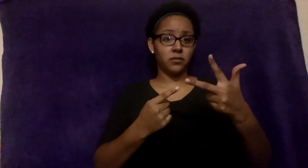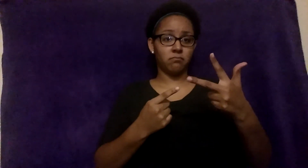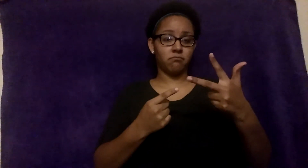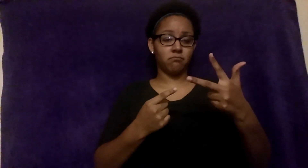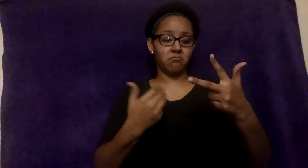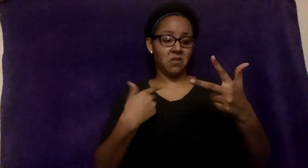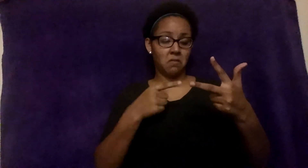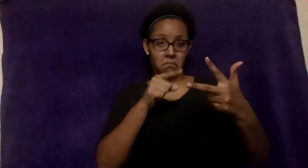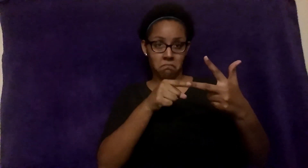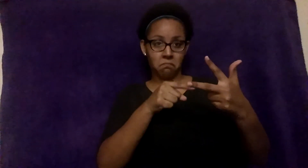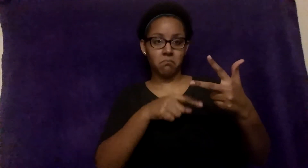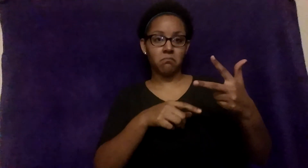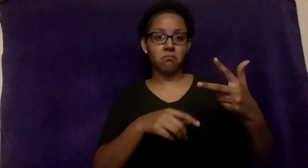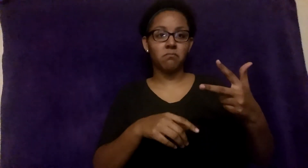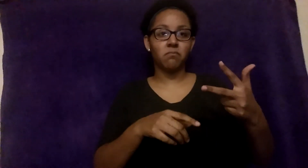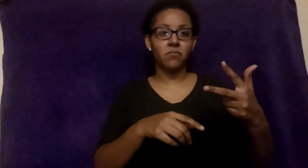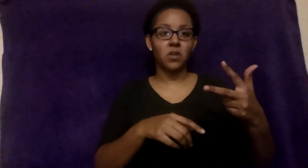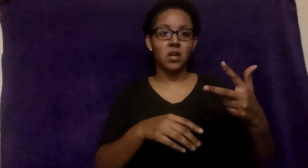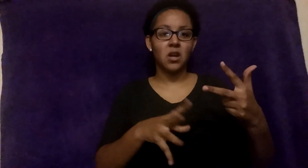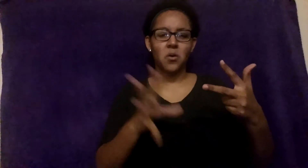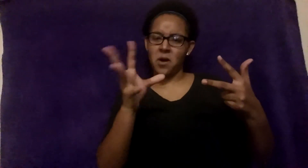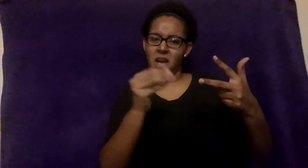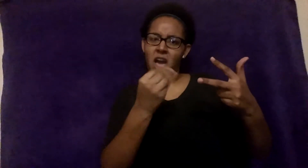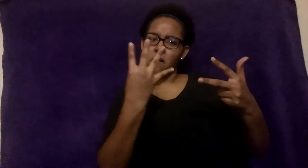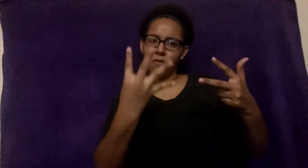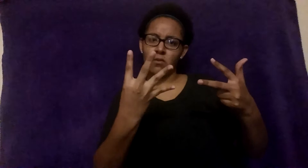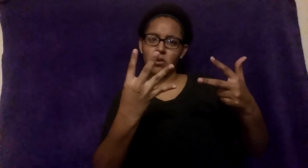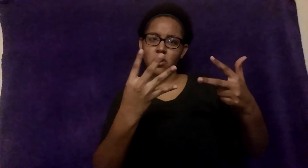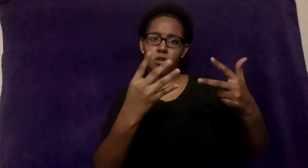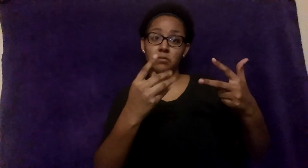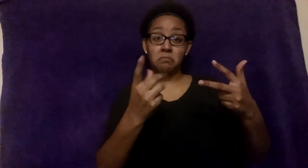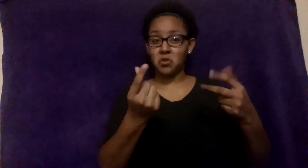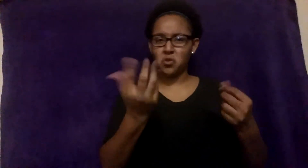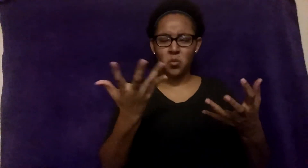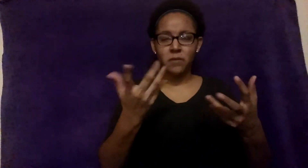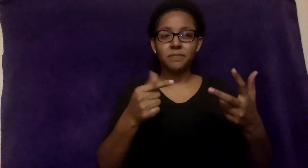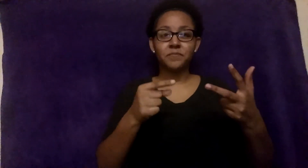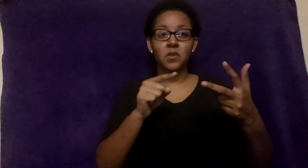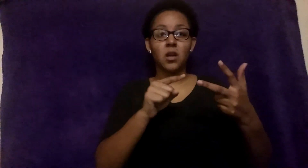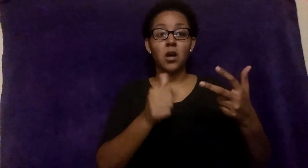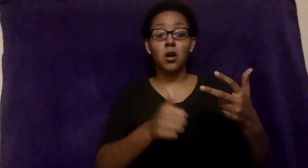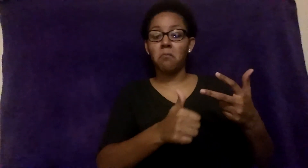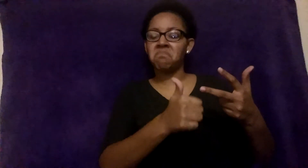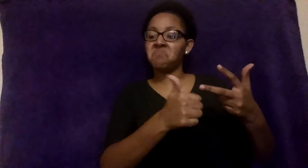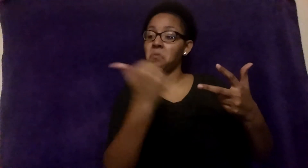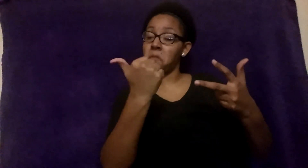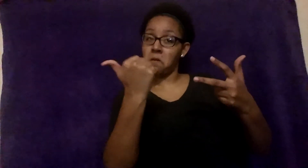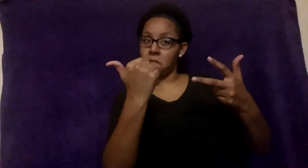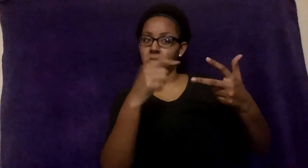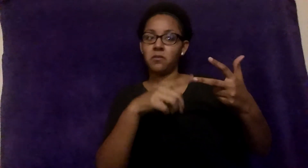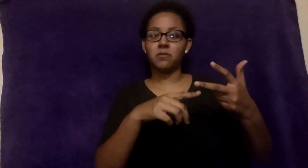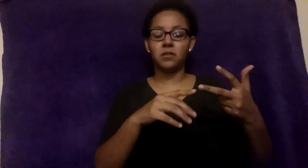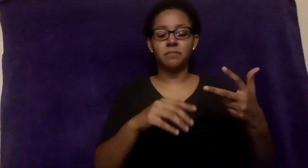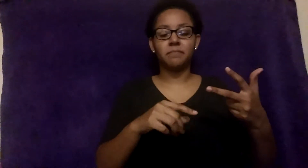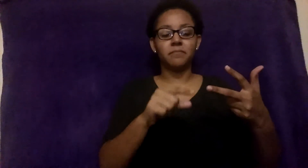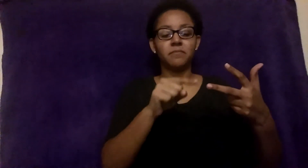here. And we're going to add 4 to that 3. So all we do is we go up the number line, or we go to the right on the number line, 4